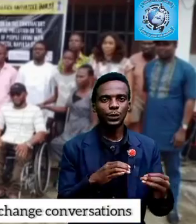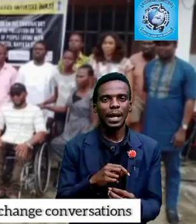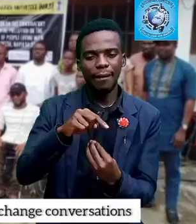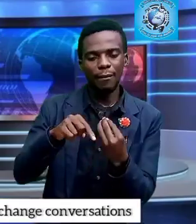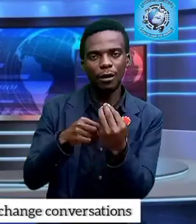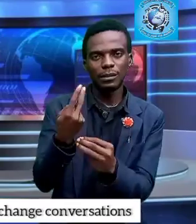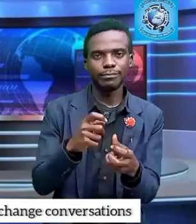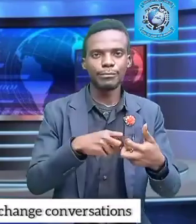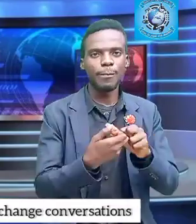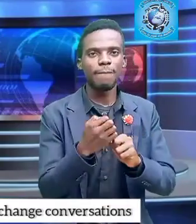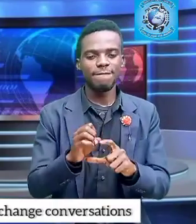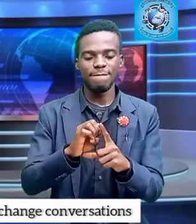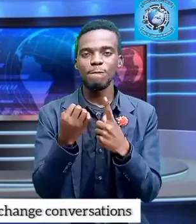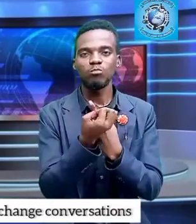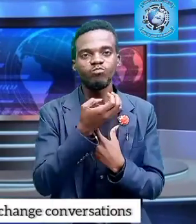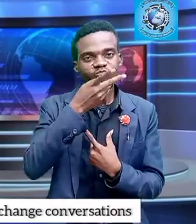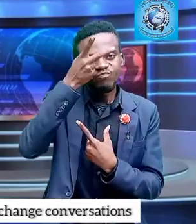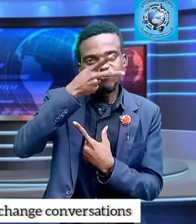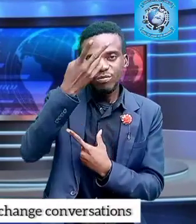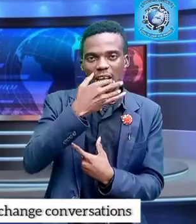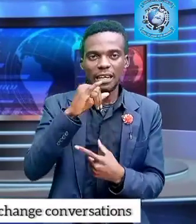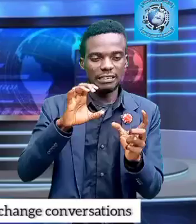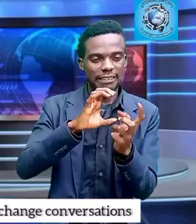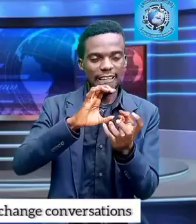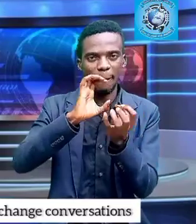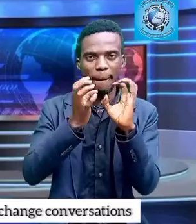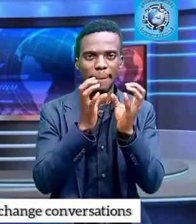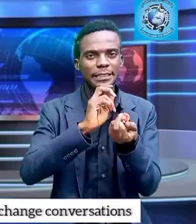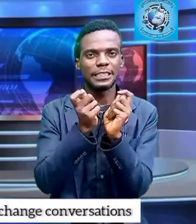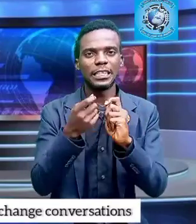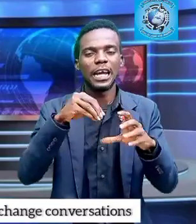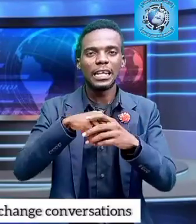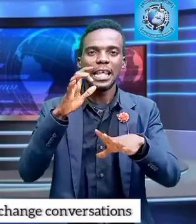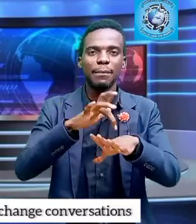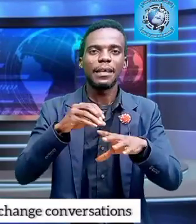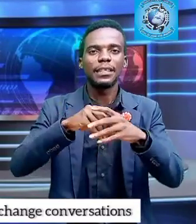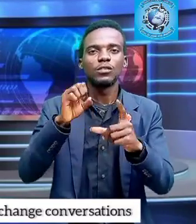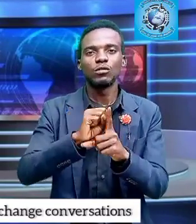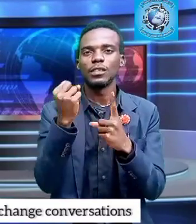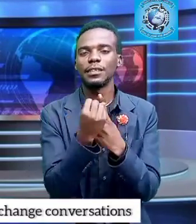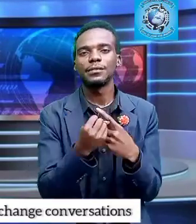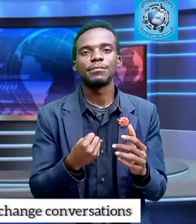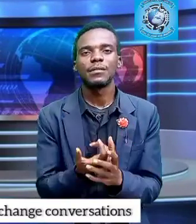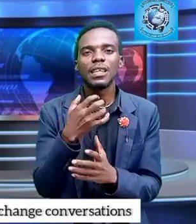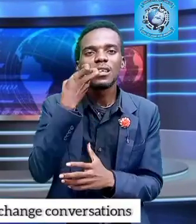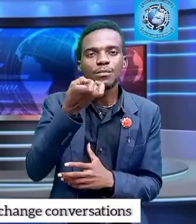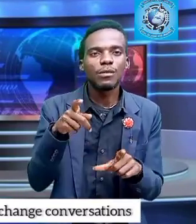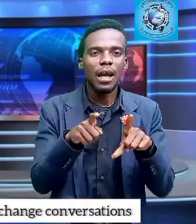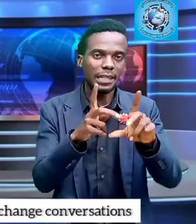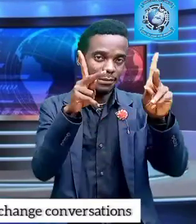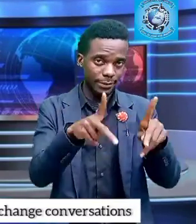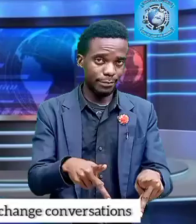around the issues of environmental pollution and climate change and their impact in the society. They spoke